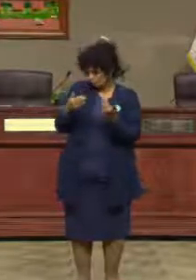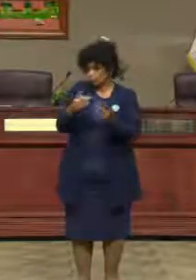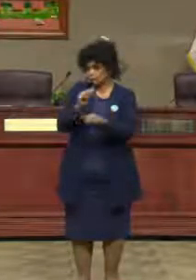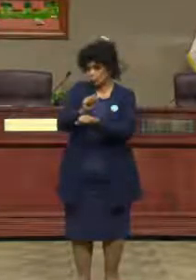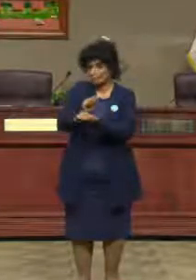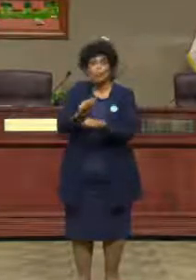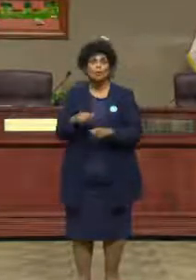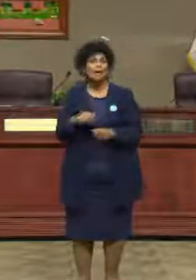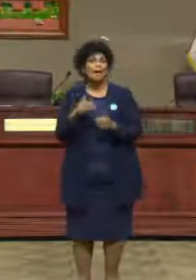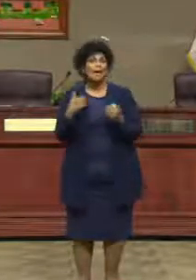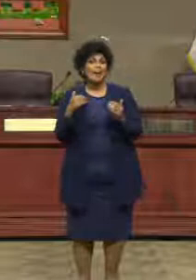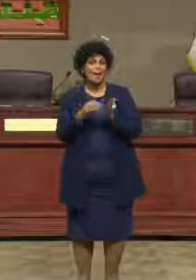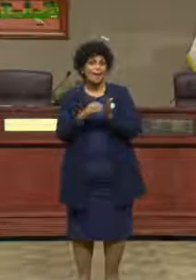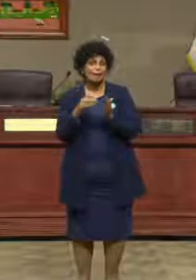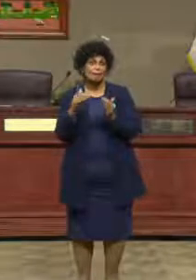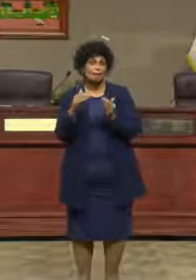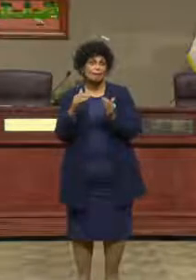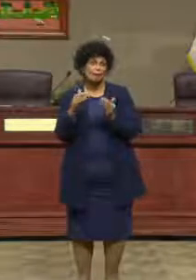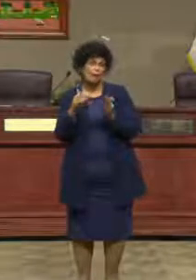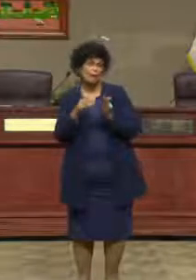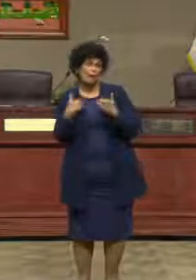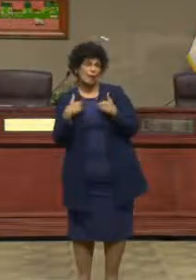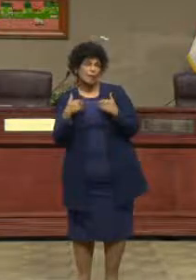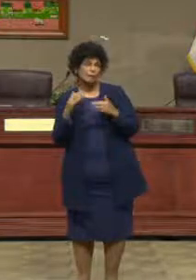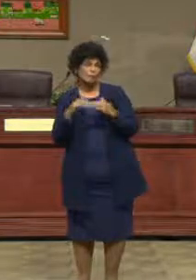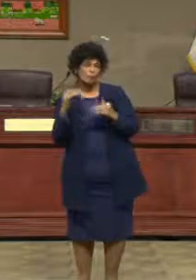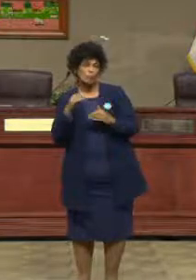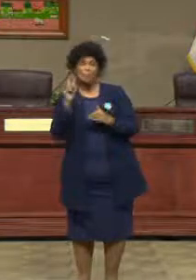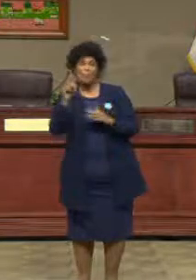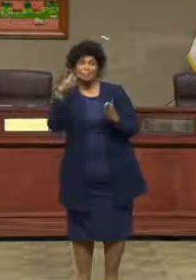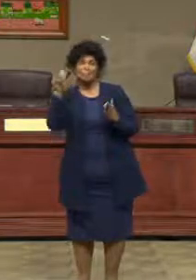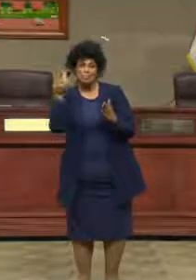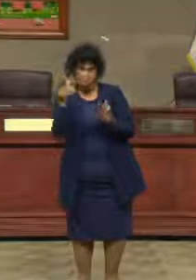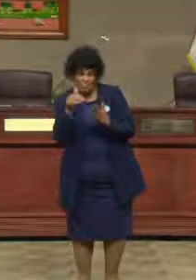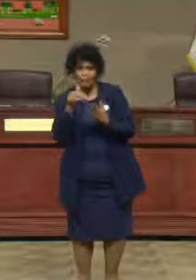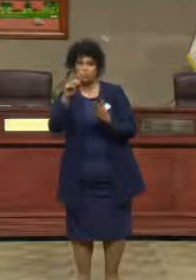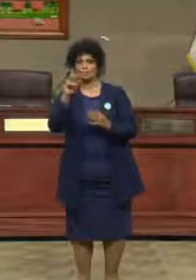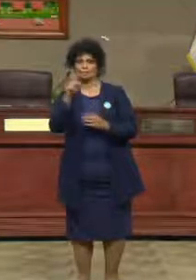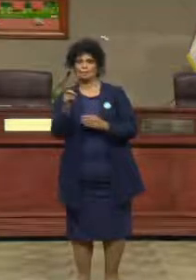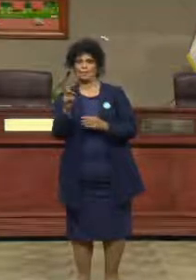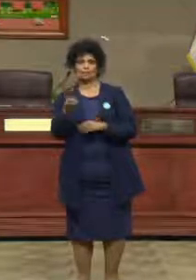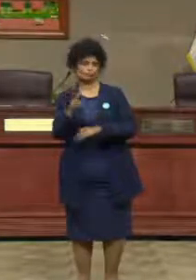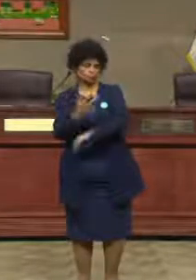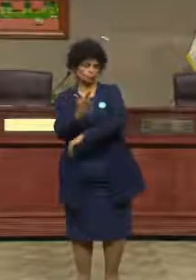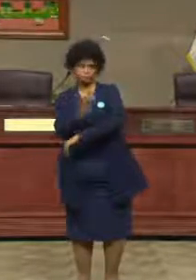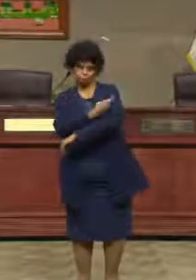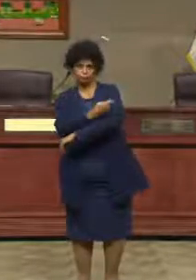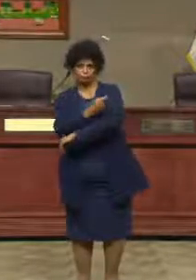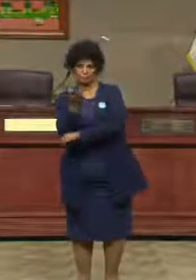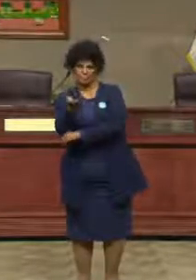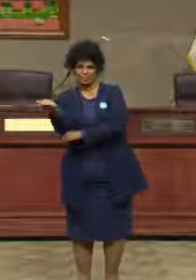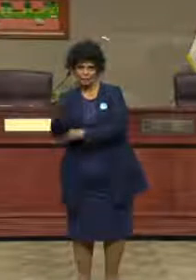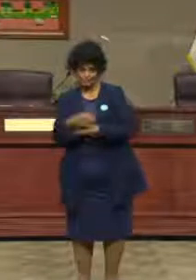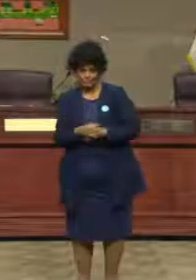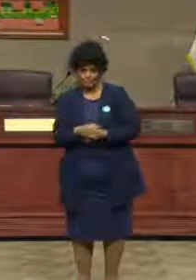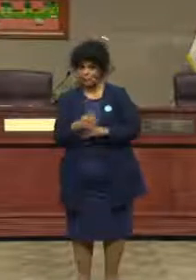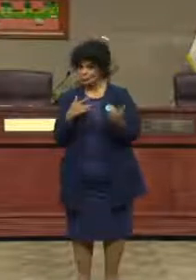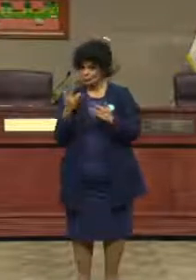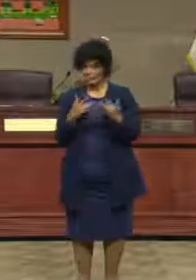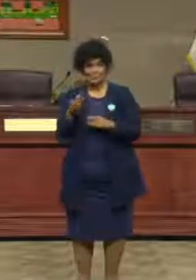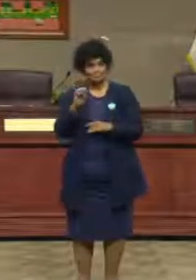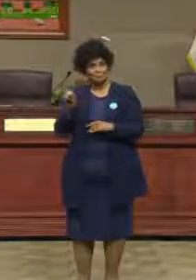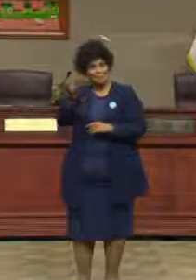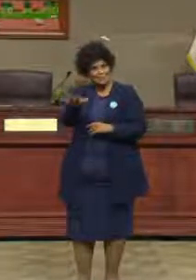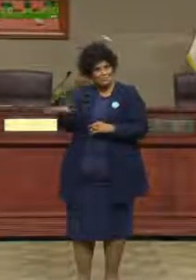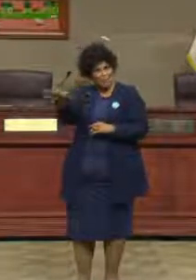brand vaccines can be administered per day. And we are truly excited about these sites in East Orange County, and we